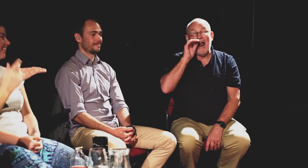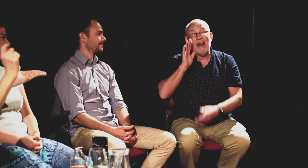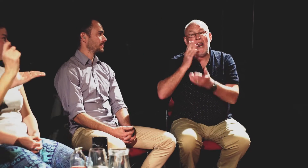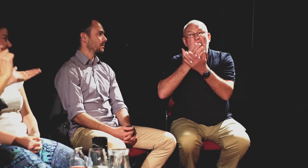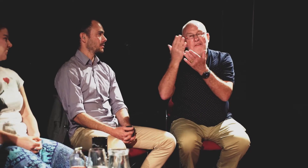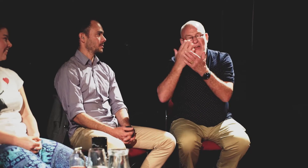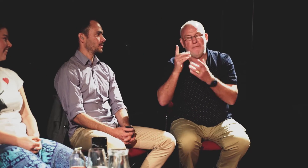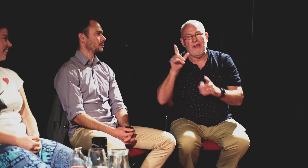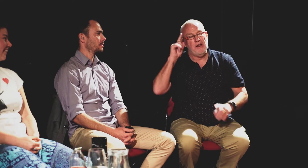hand.